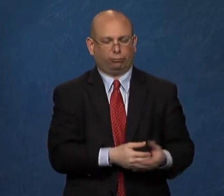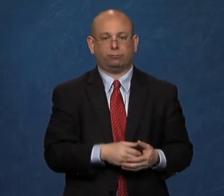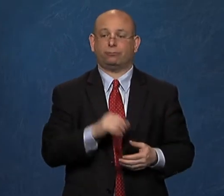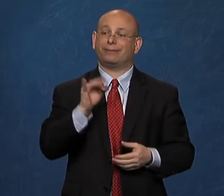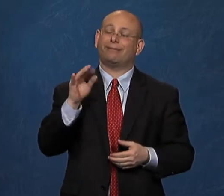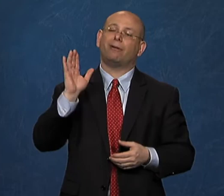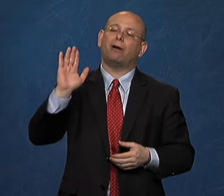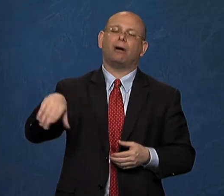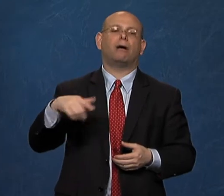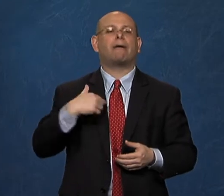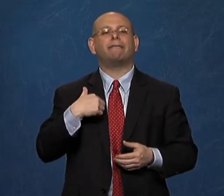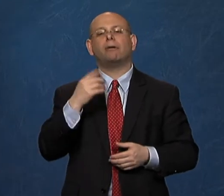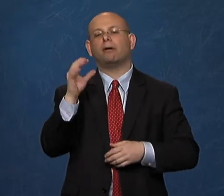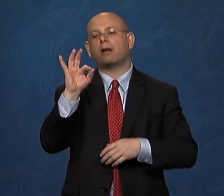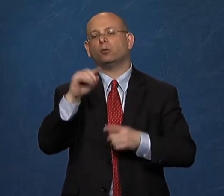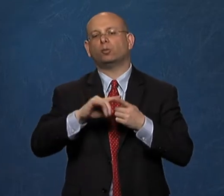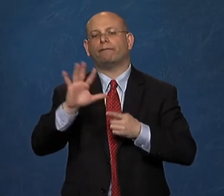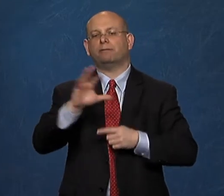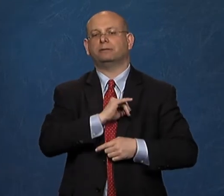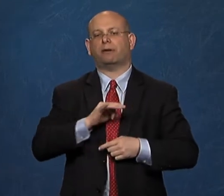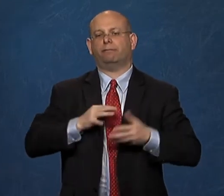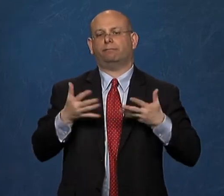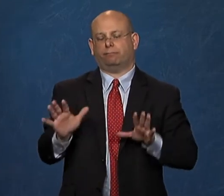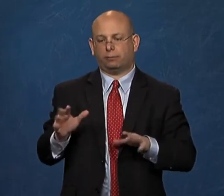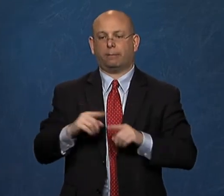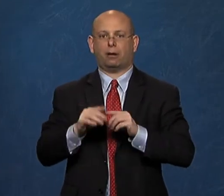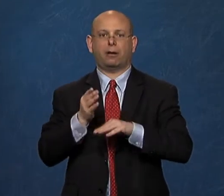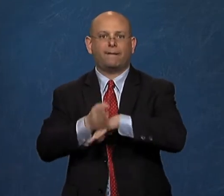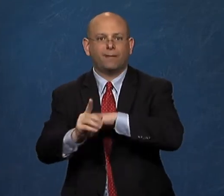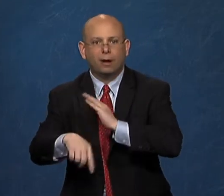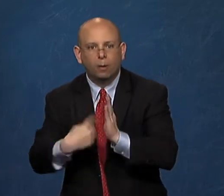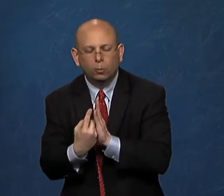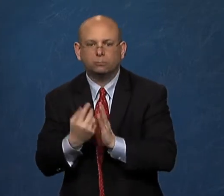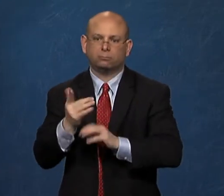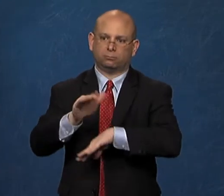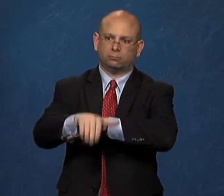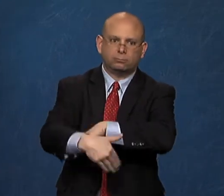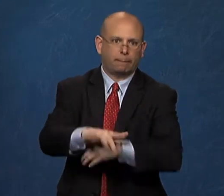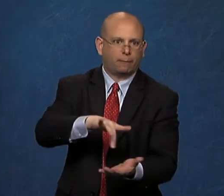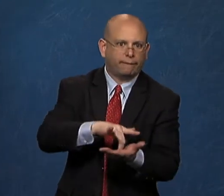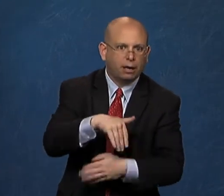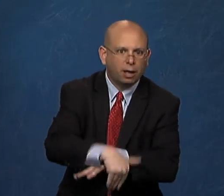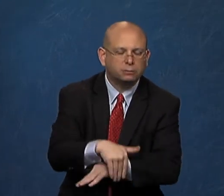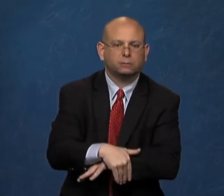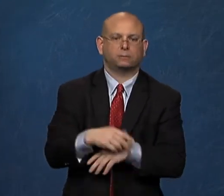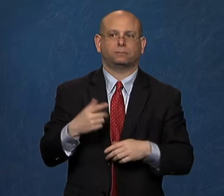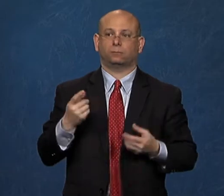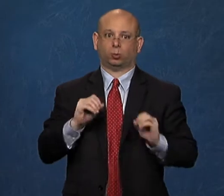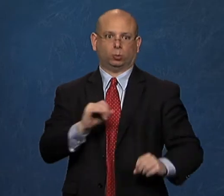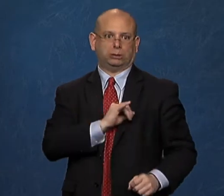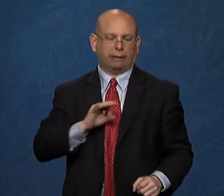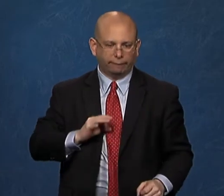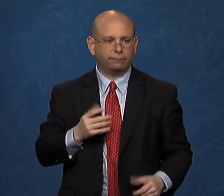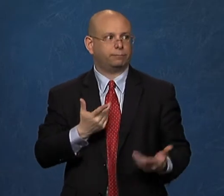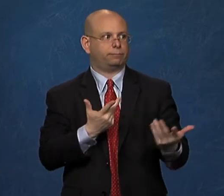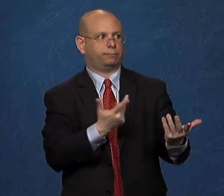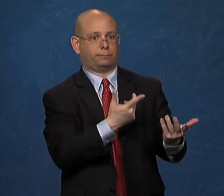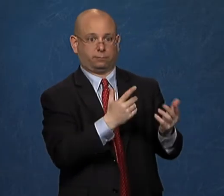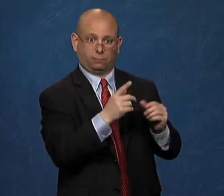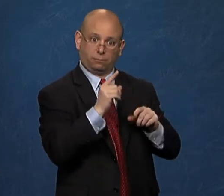needs that may arise, and not just staffing those kinds of services 9 to 5. People need to be available 24 hours